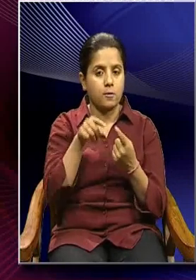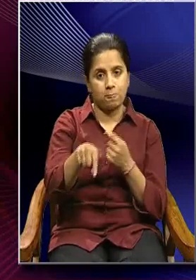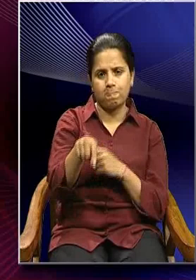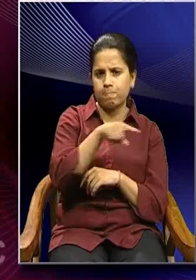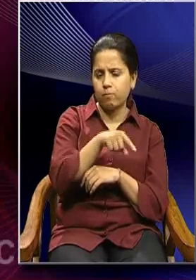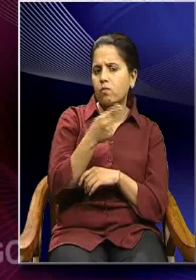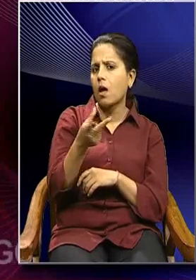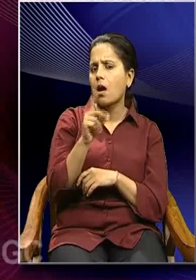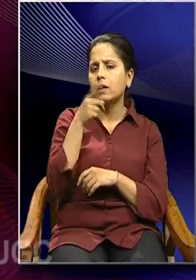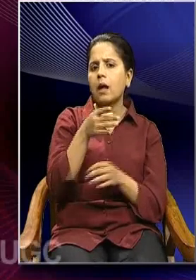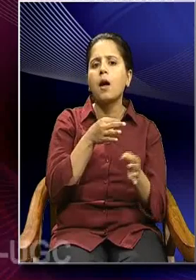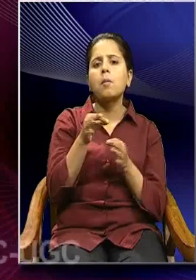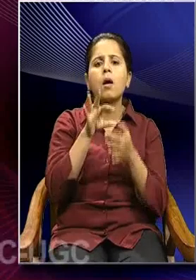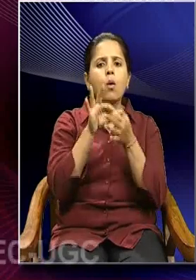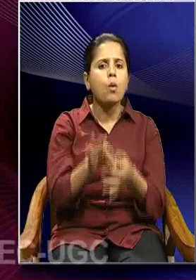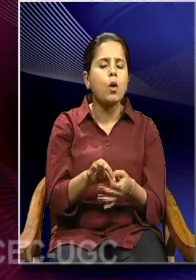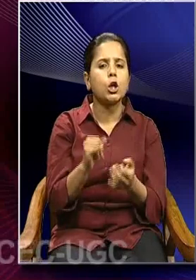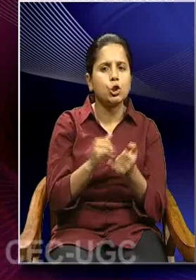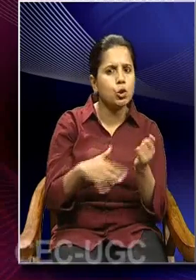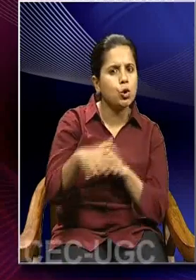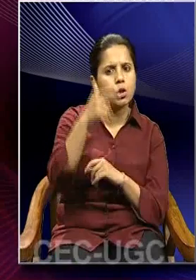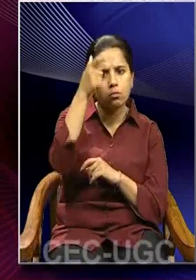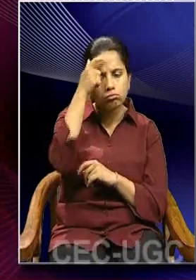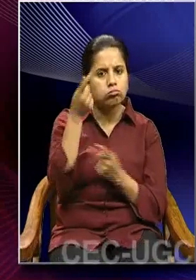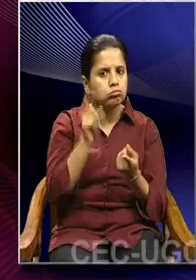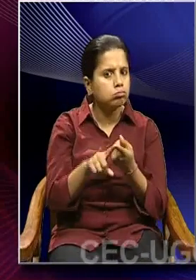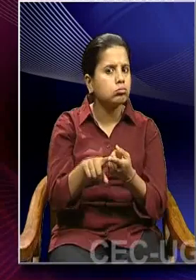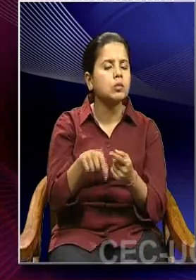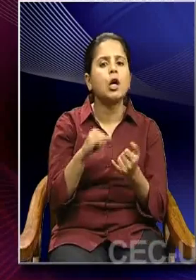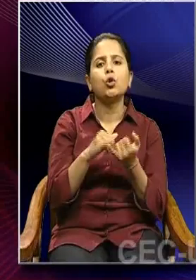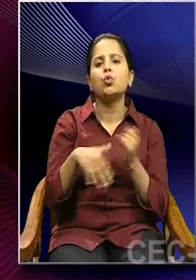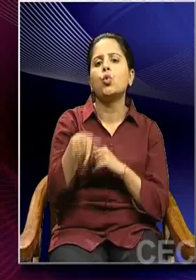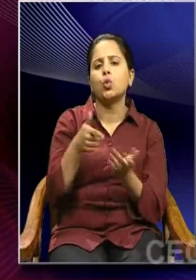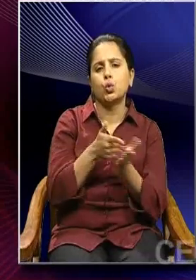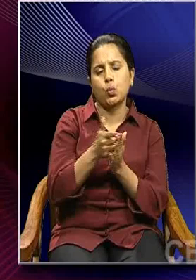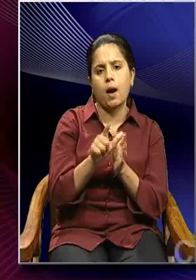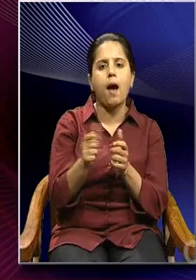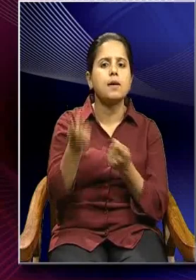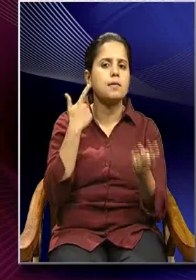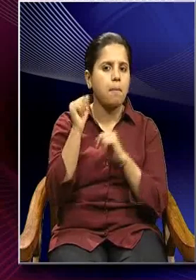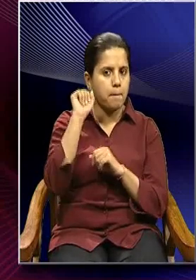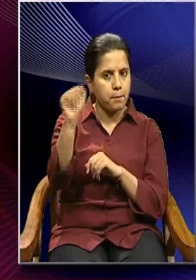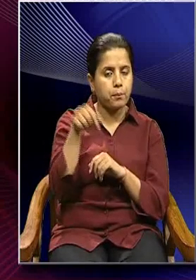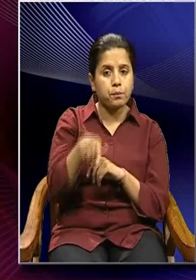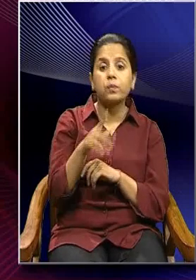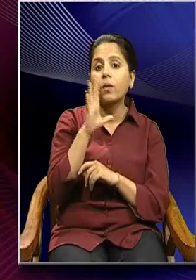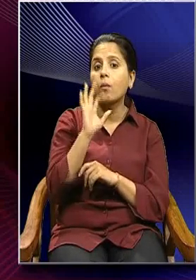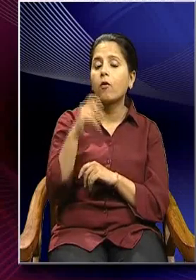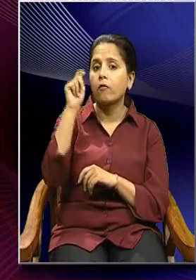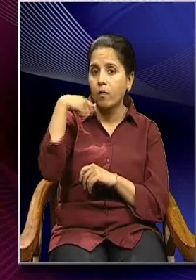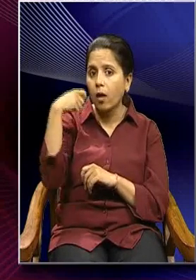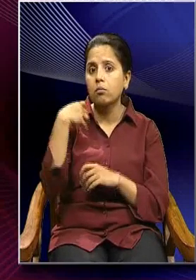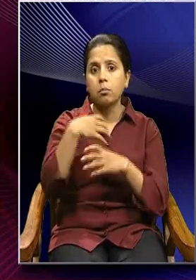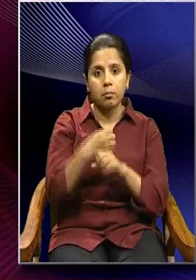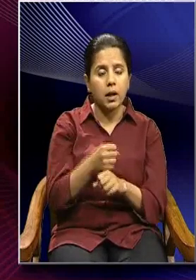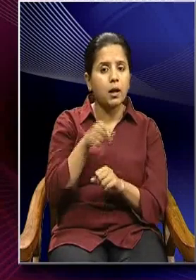was again dealing with the issues of the social problems of the rural Assam. So these were the important filmmakers within